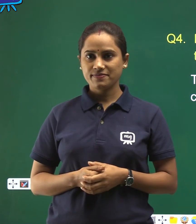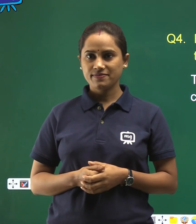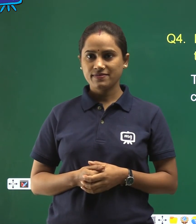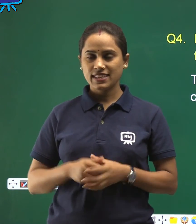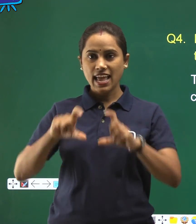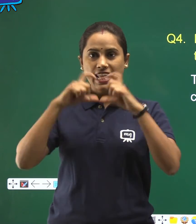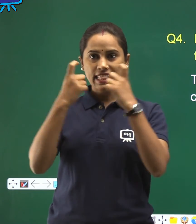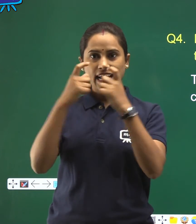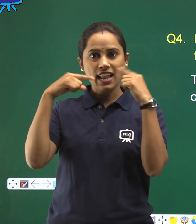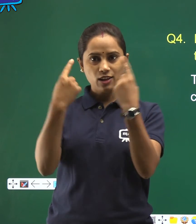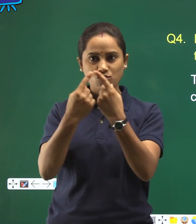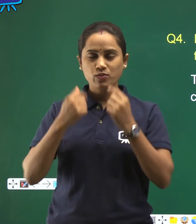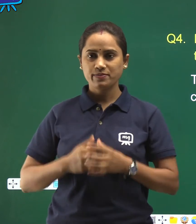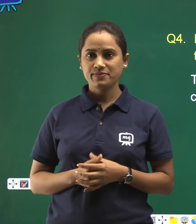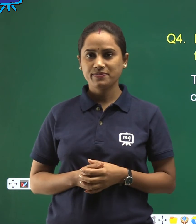the classroom